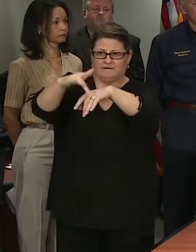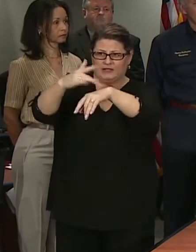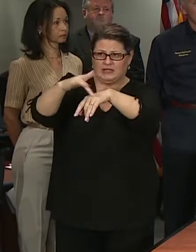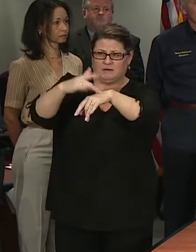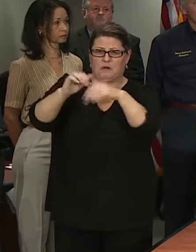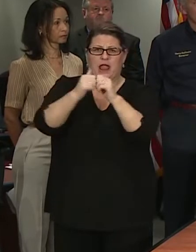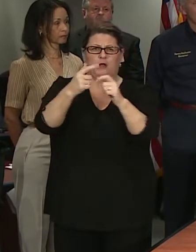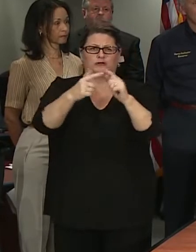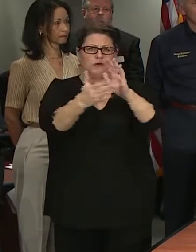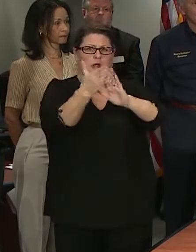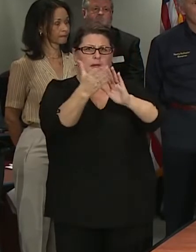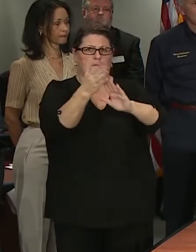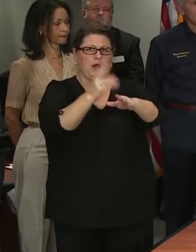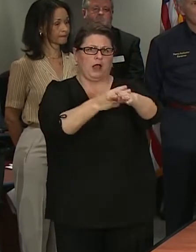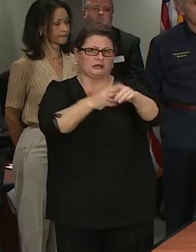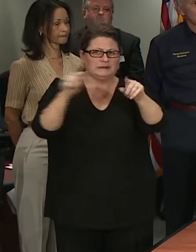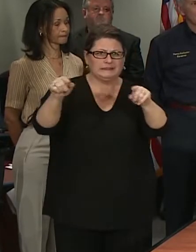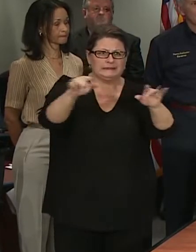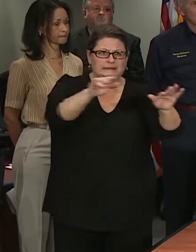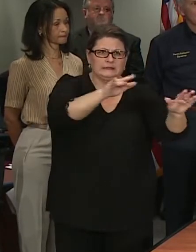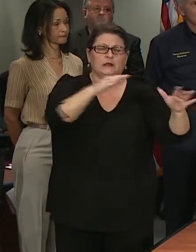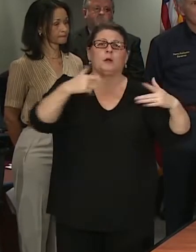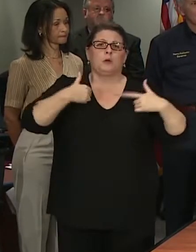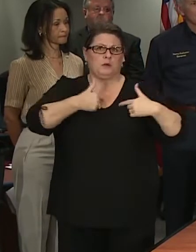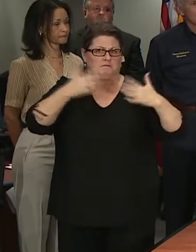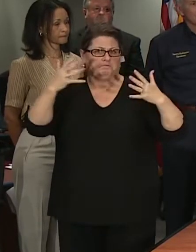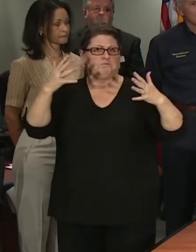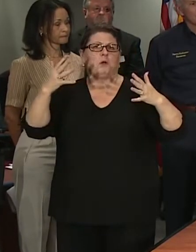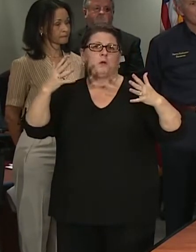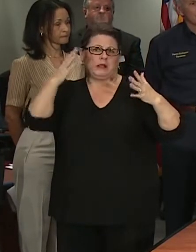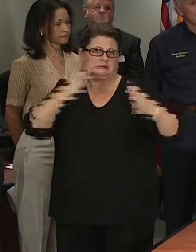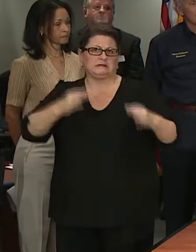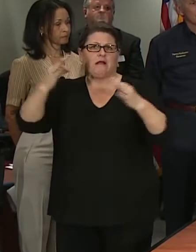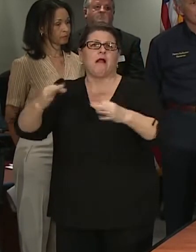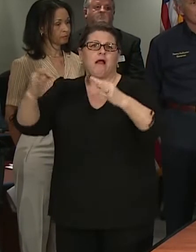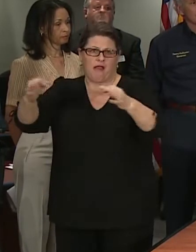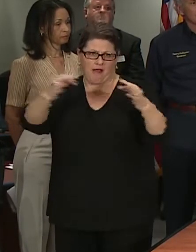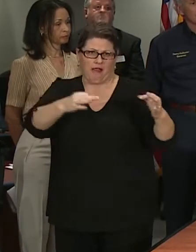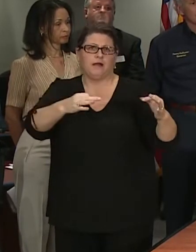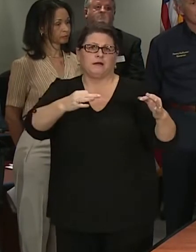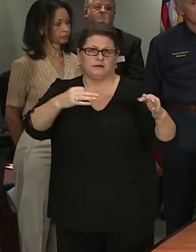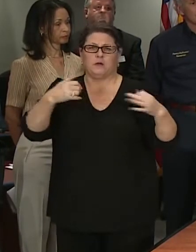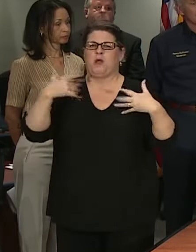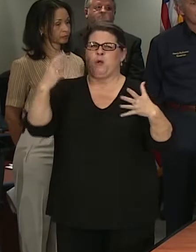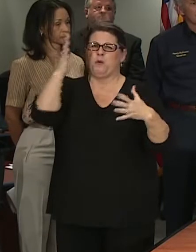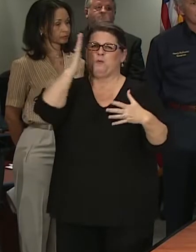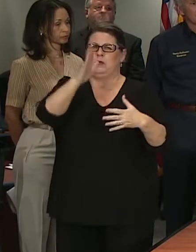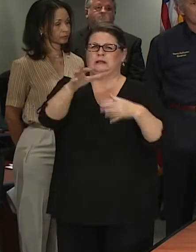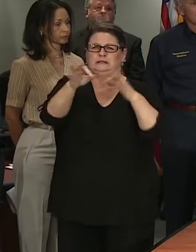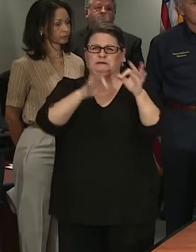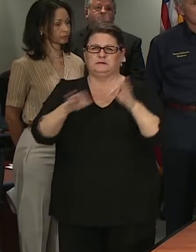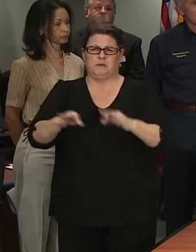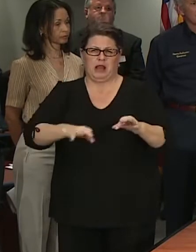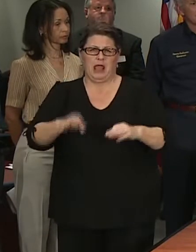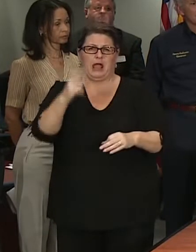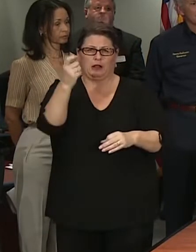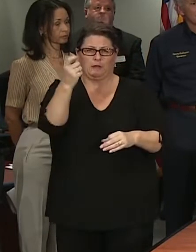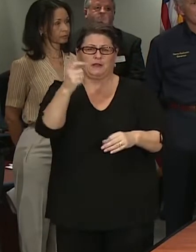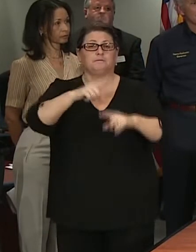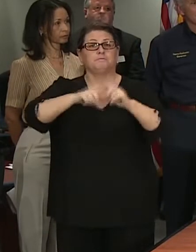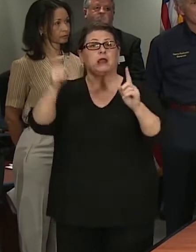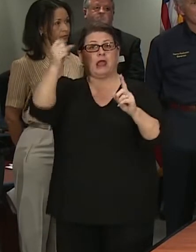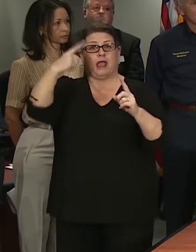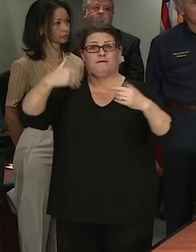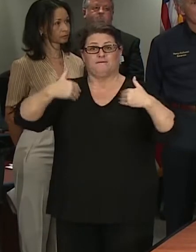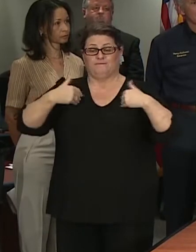And I'd like to briefly discuss what our analysis has revealed and the fundamental aspects of this plan. This tiered response plan